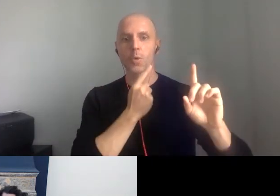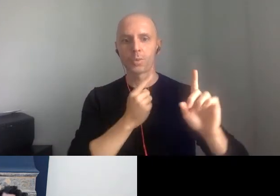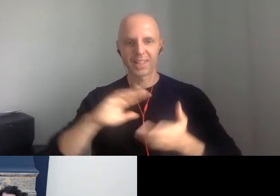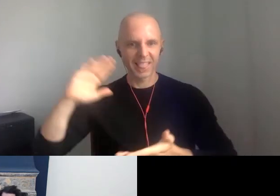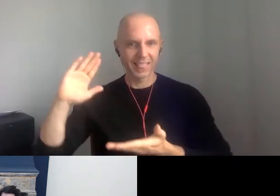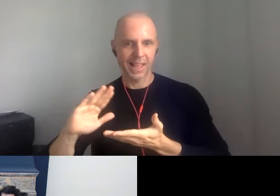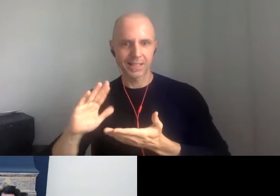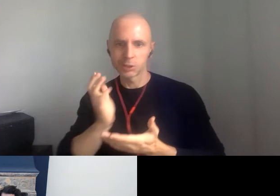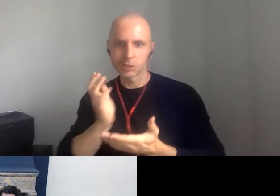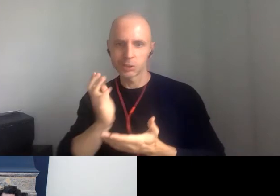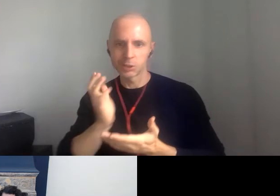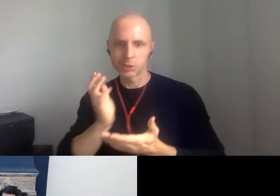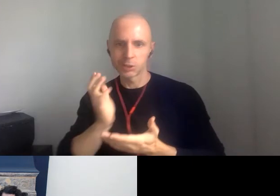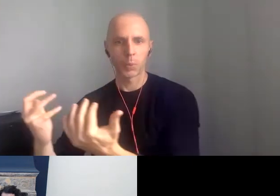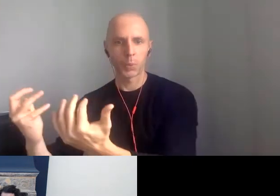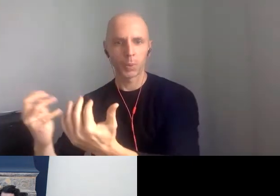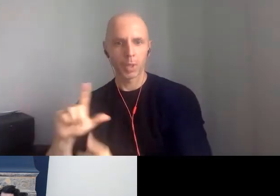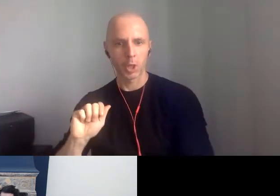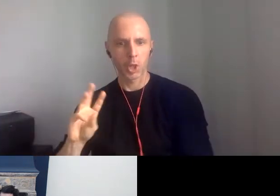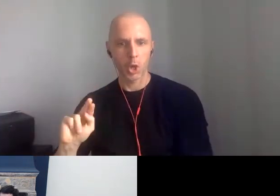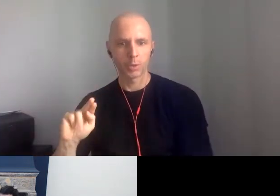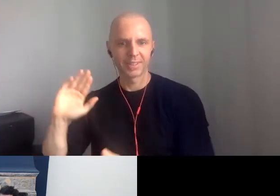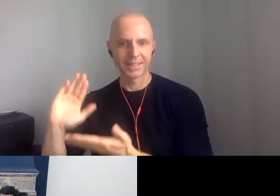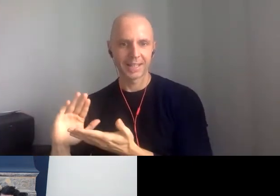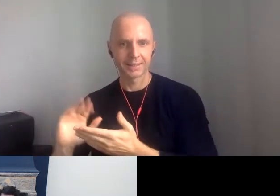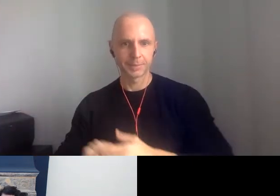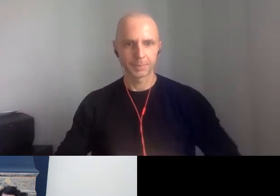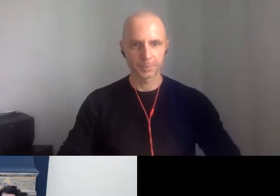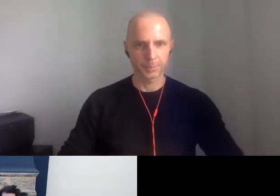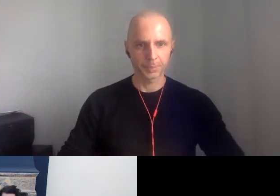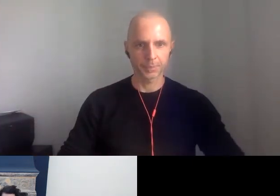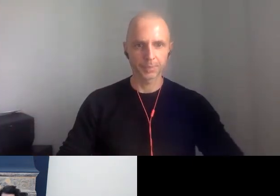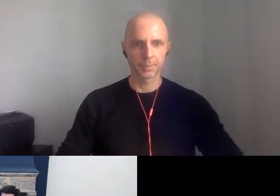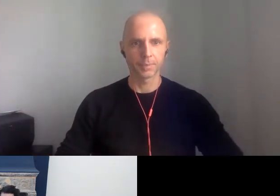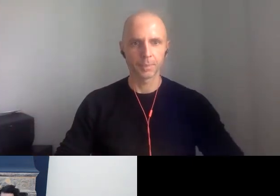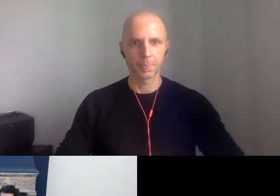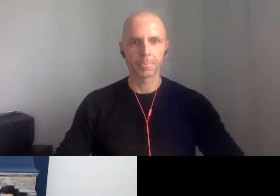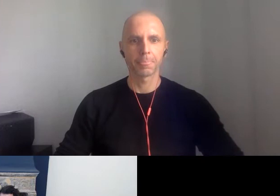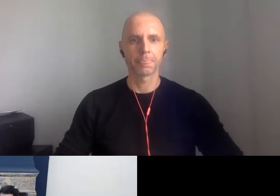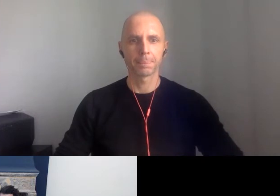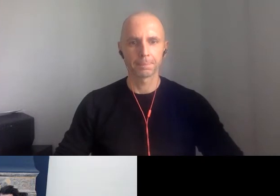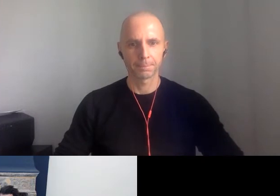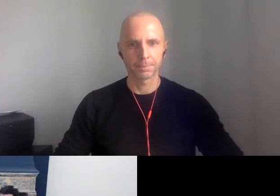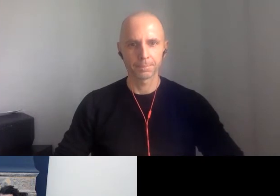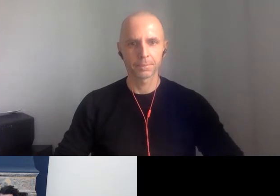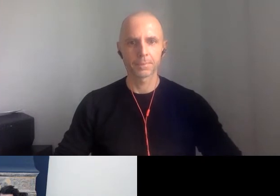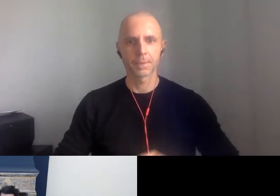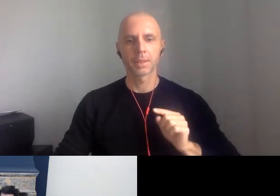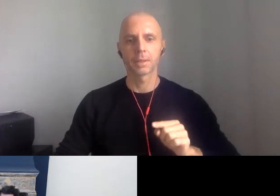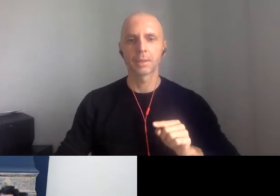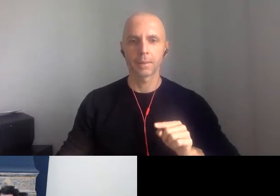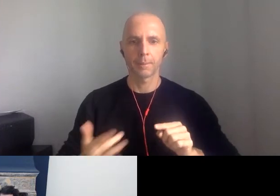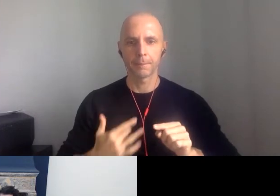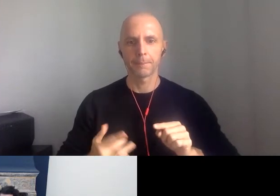the intensity of the planted borders, they are often grass monocultures with very little diversity for pollinators and